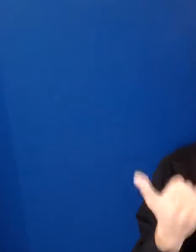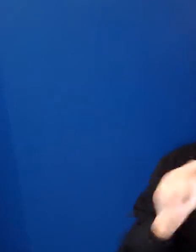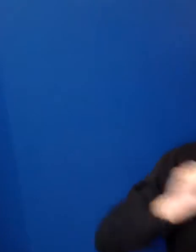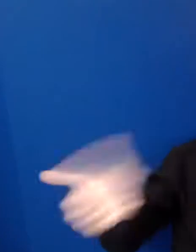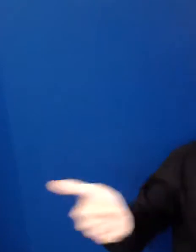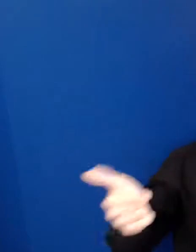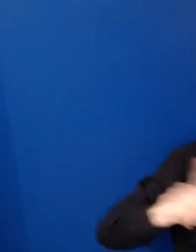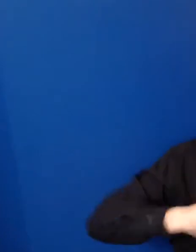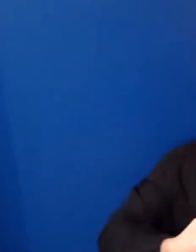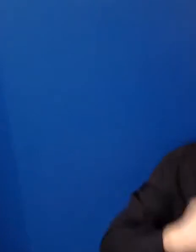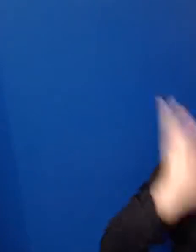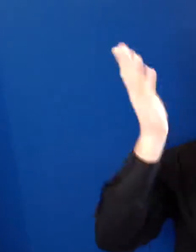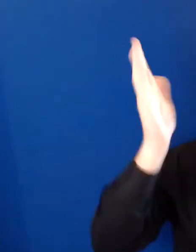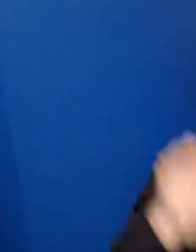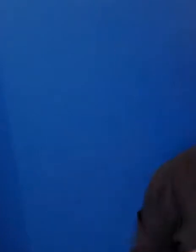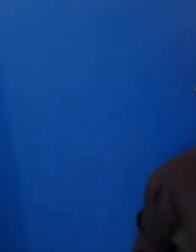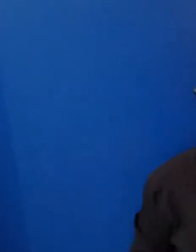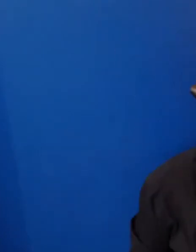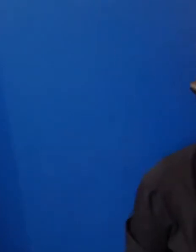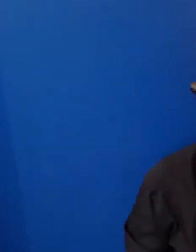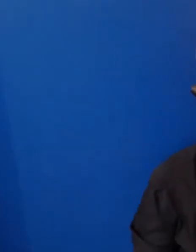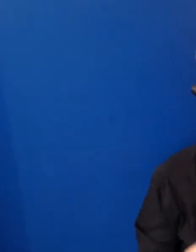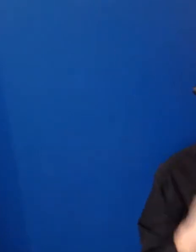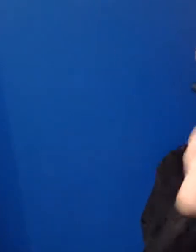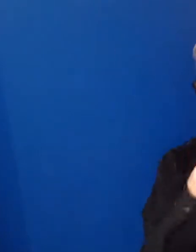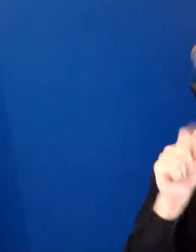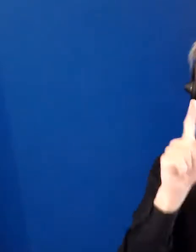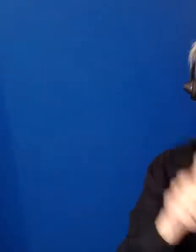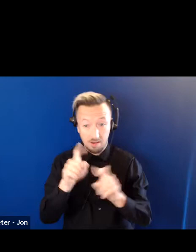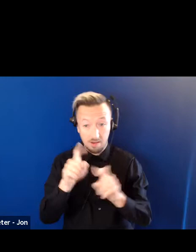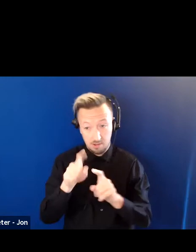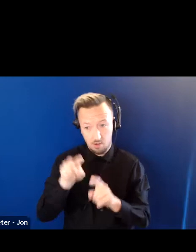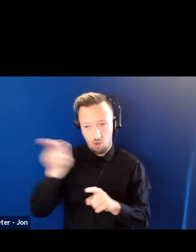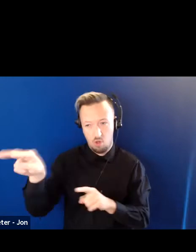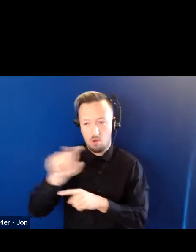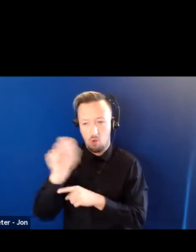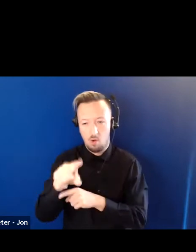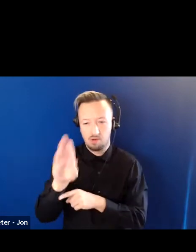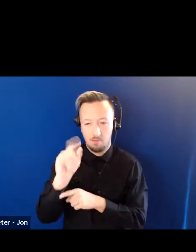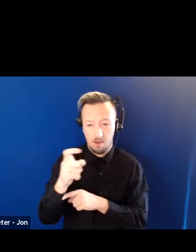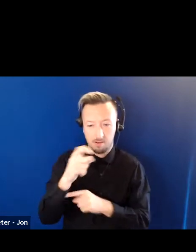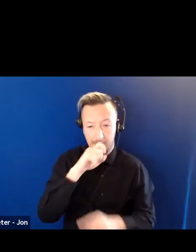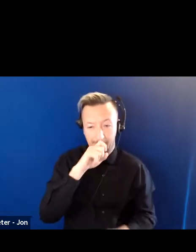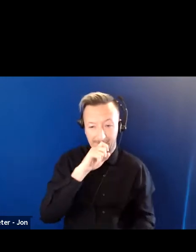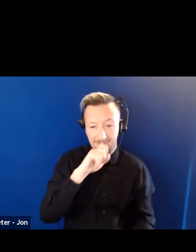speakers. And again, if you have any questions, please move into the question box.